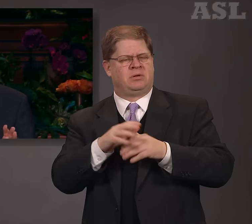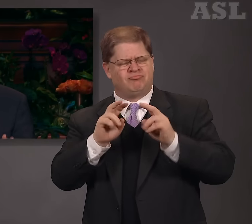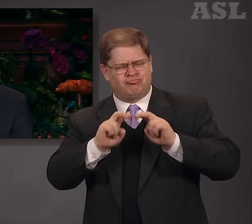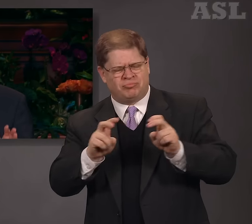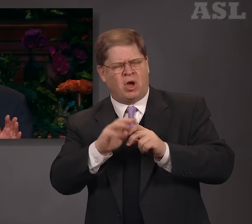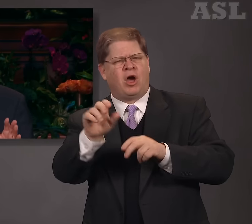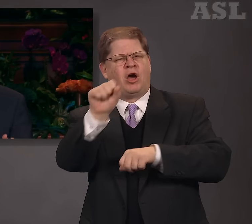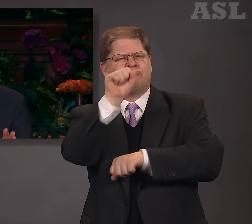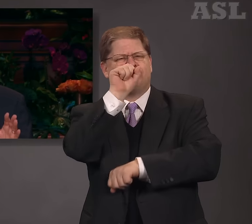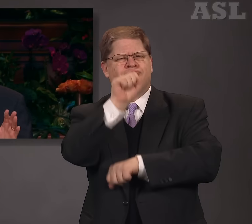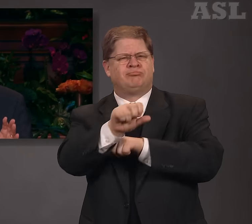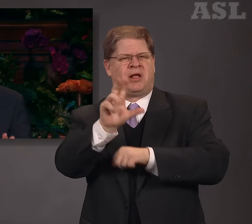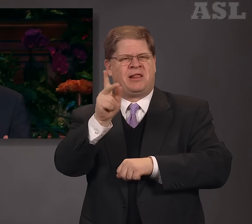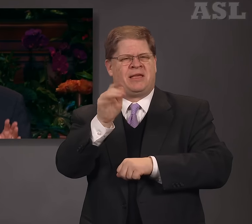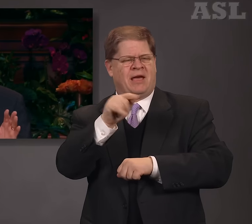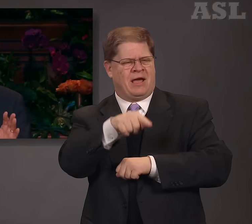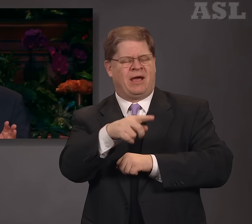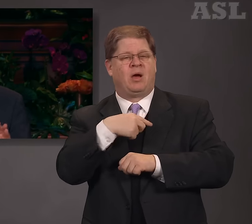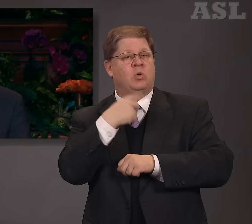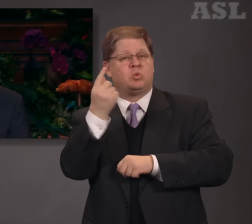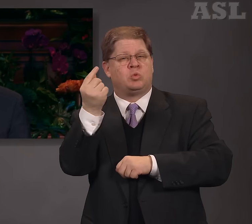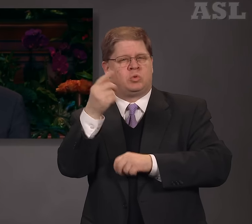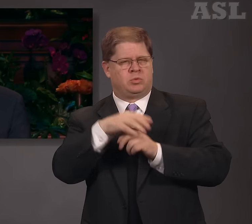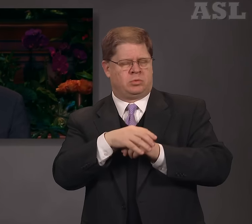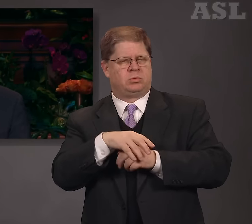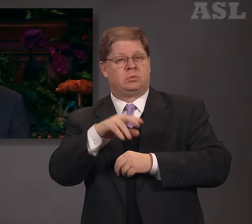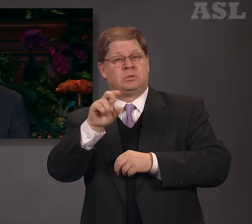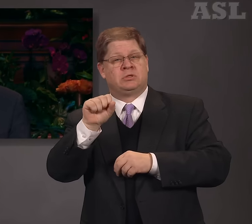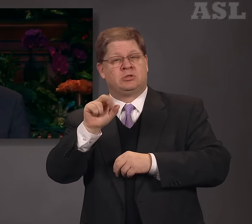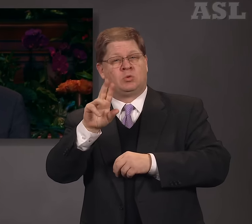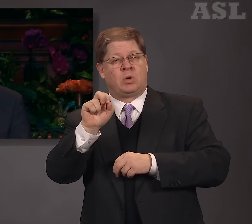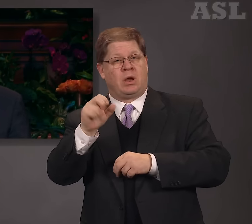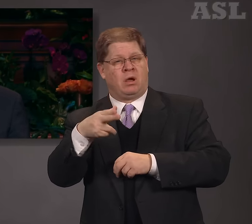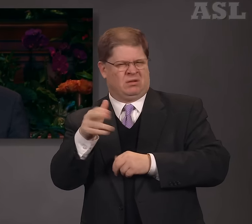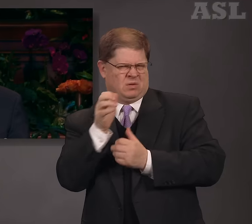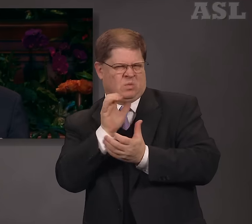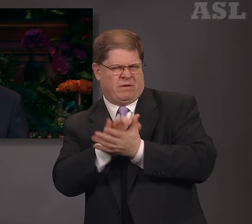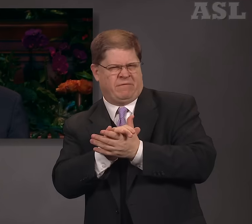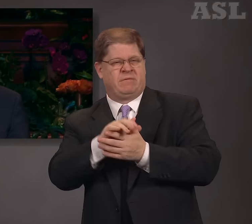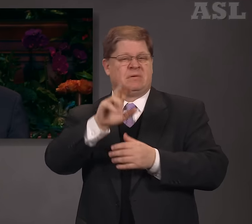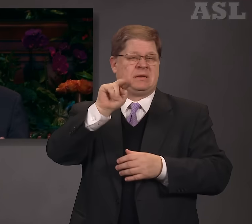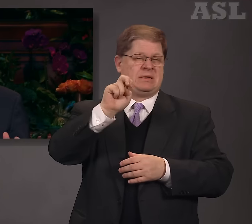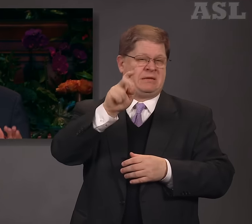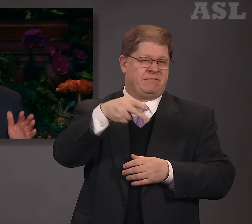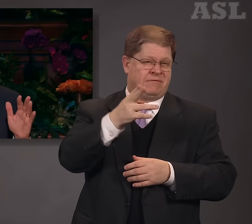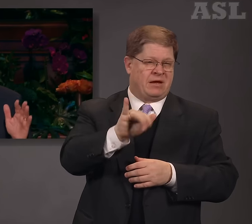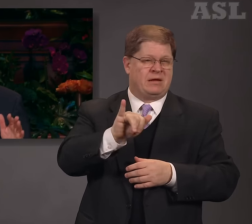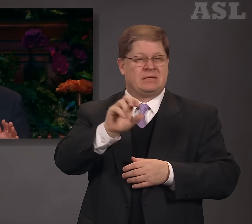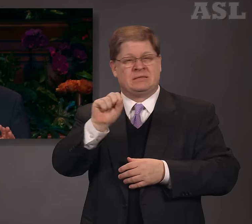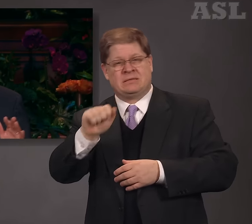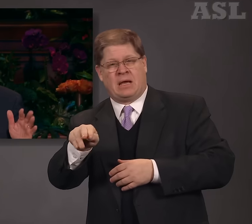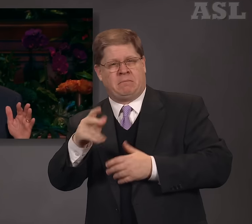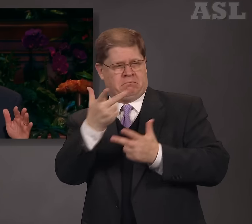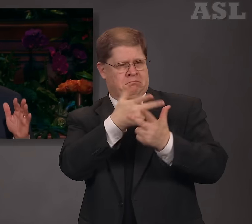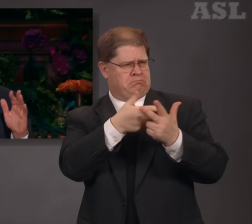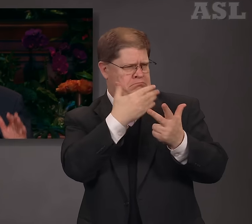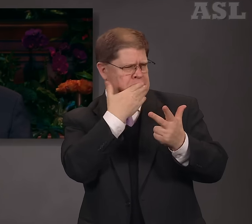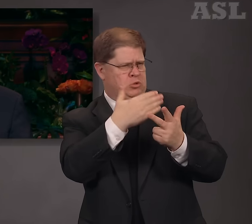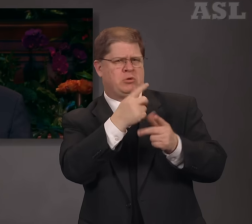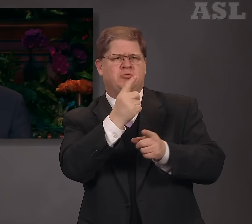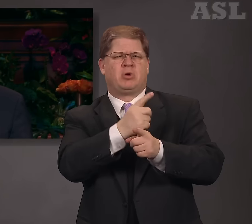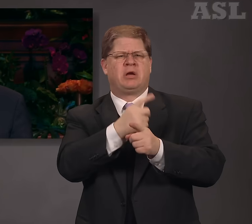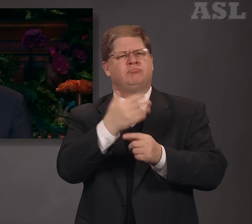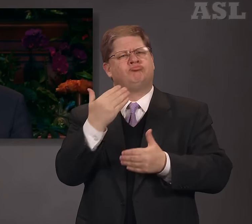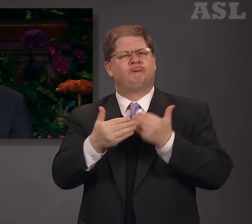I love Lehi's example of intentional parenting. Sariah, Nephi, and Sam were good,